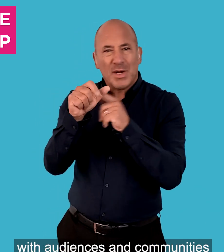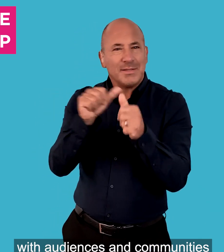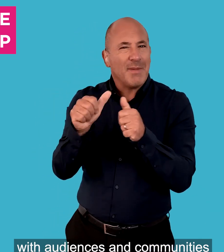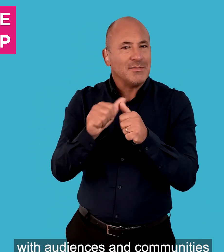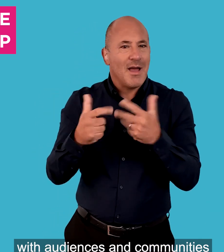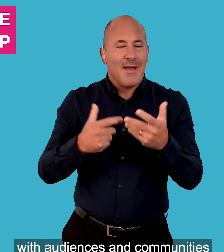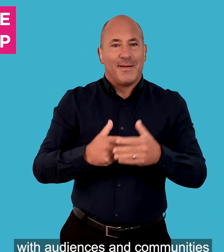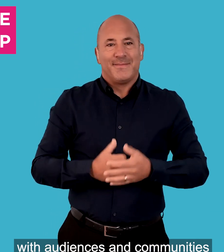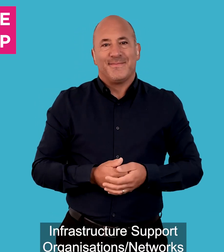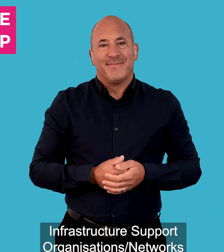communities.